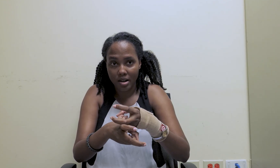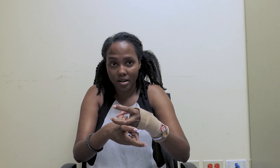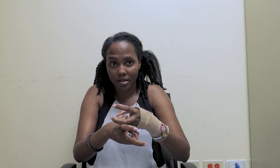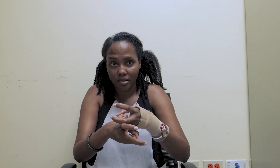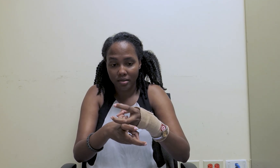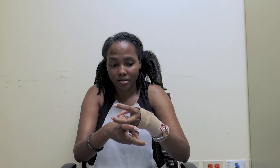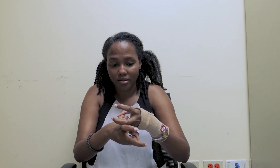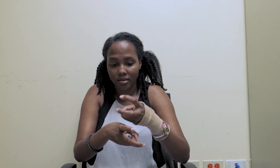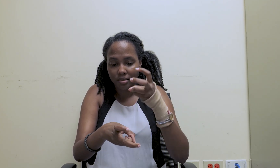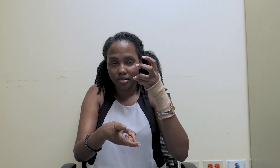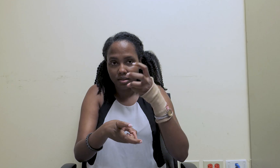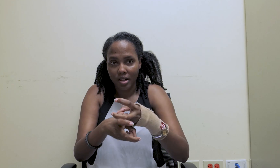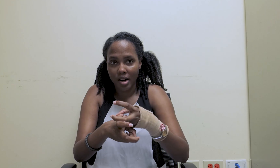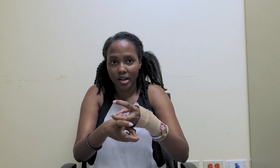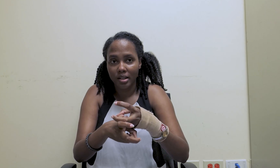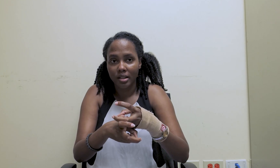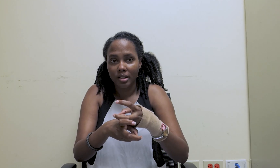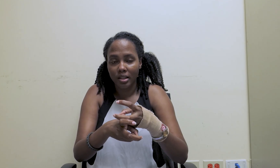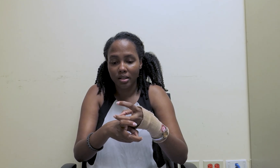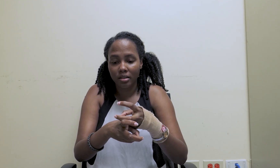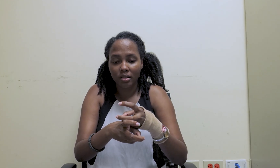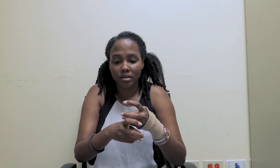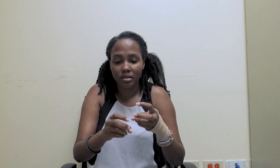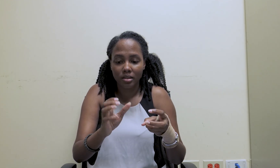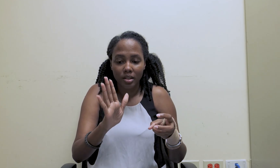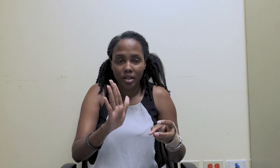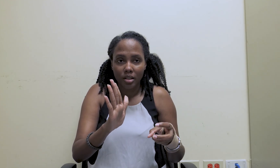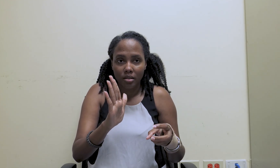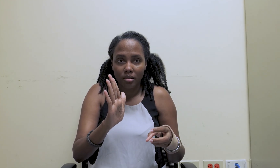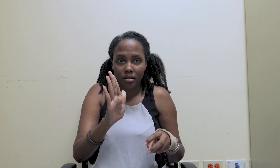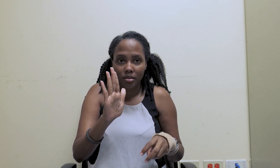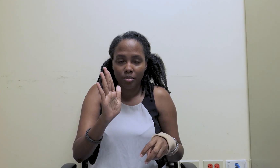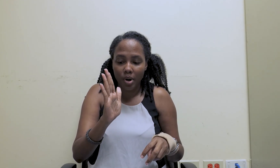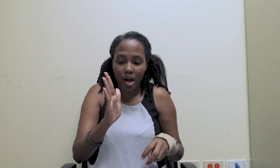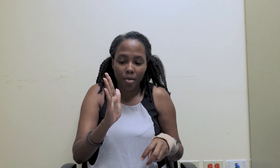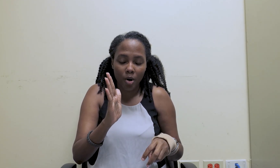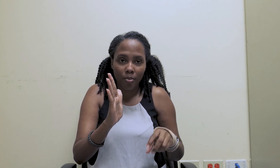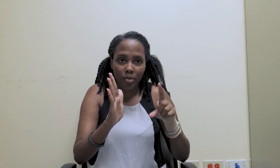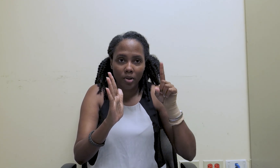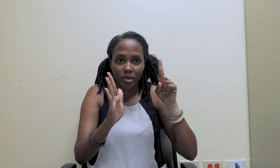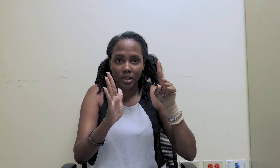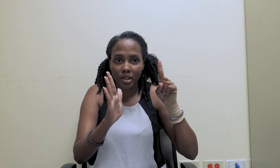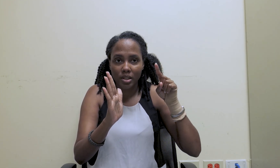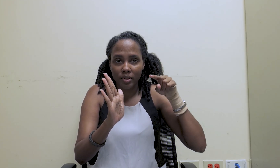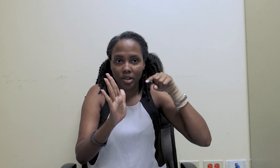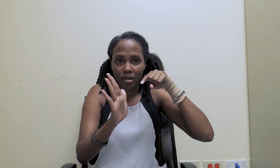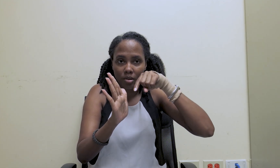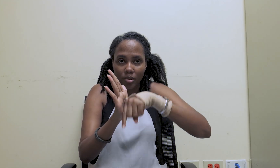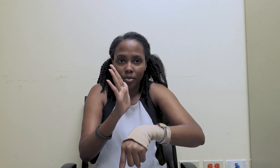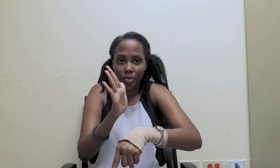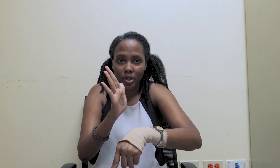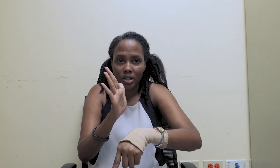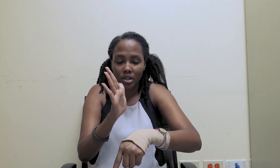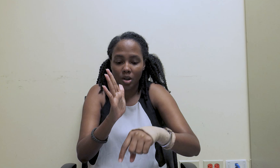hard, hard. Kill, palm up, index finger pointing